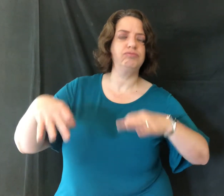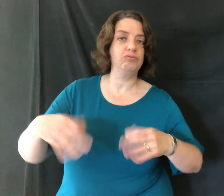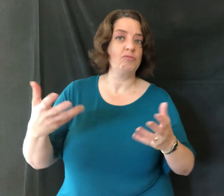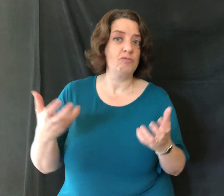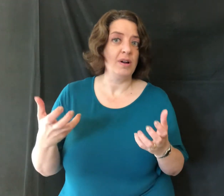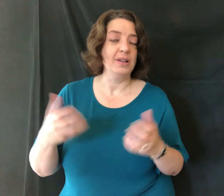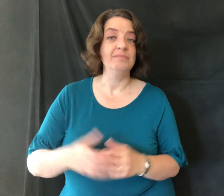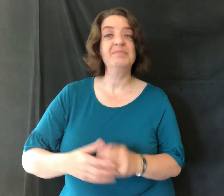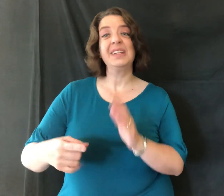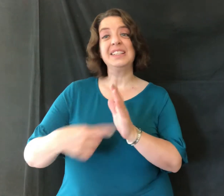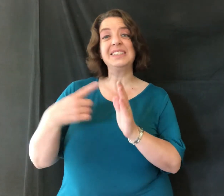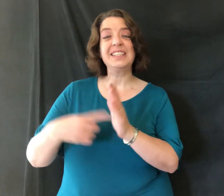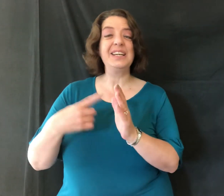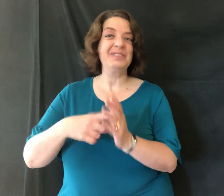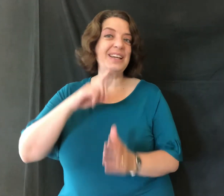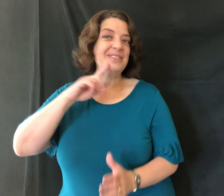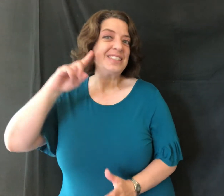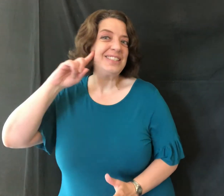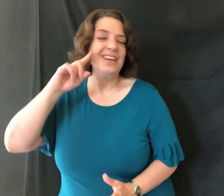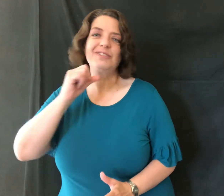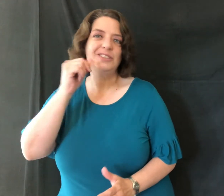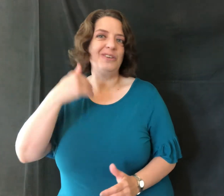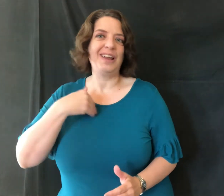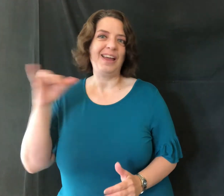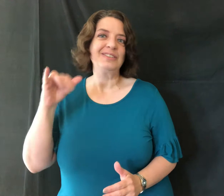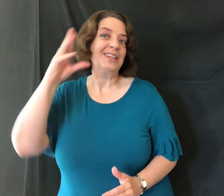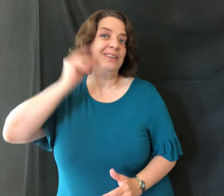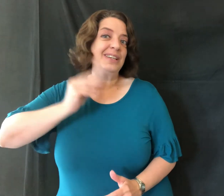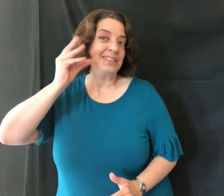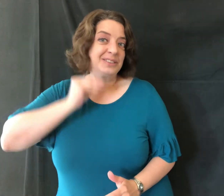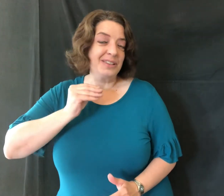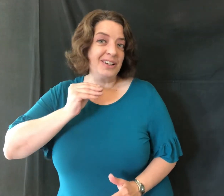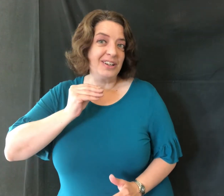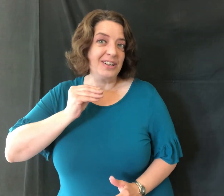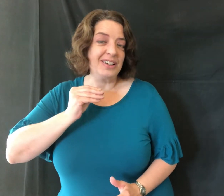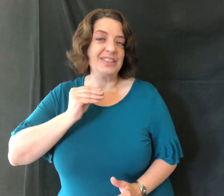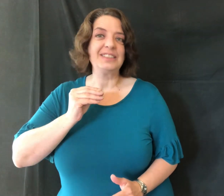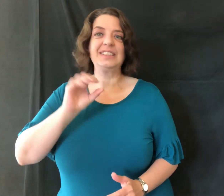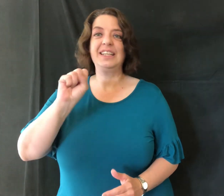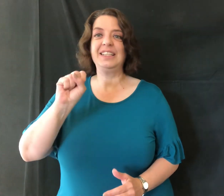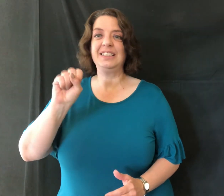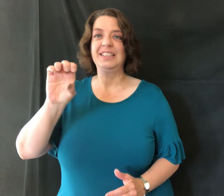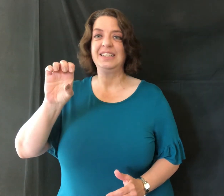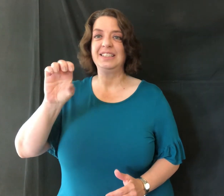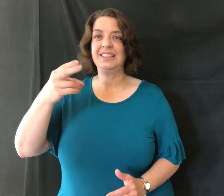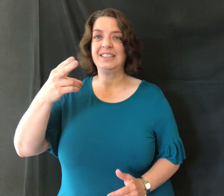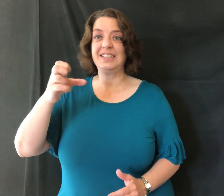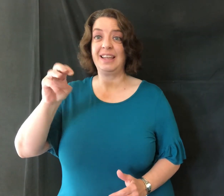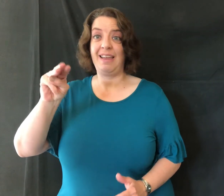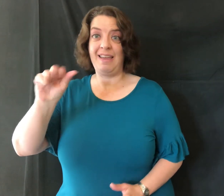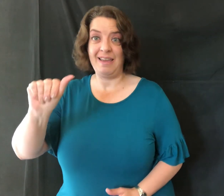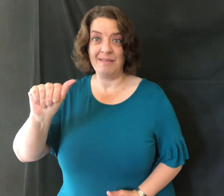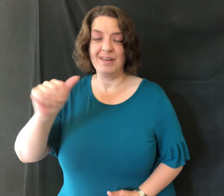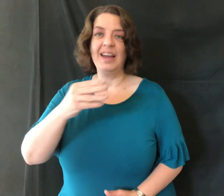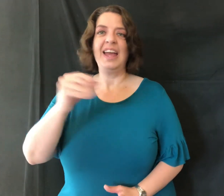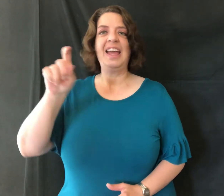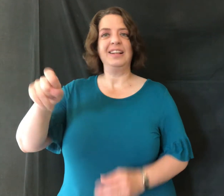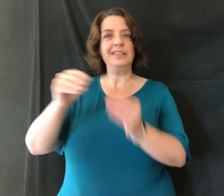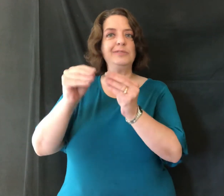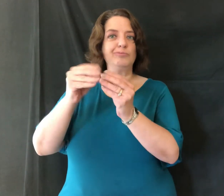they want you to explain a lot. Because sometimes deaf don't have the same experience, knowledge, and schema,